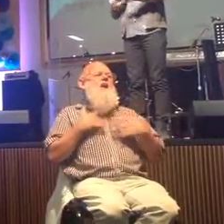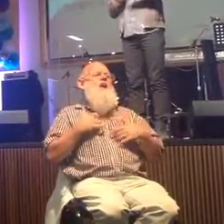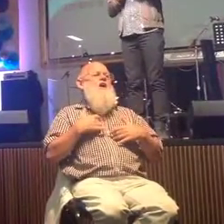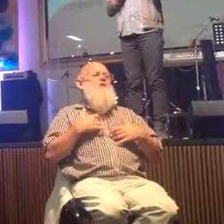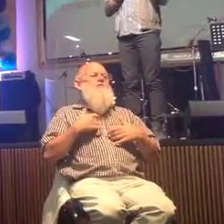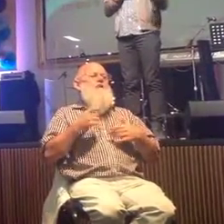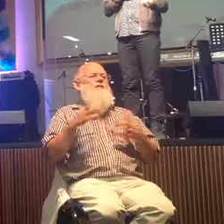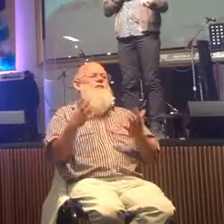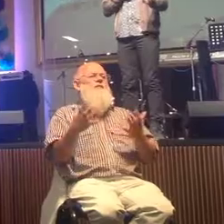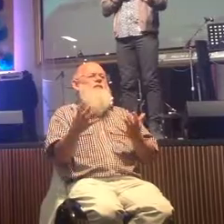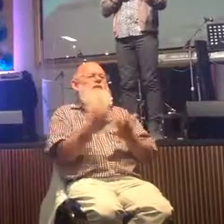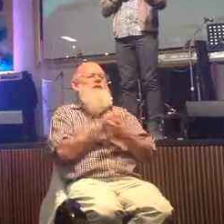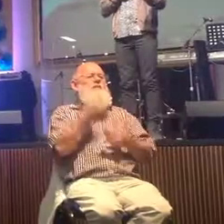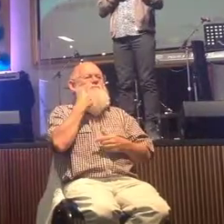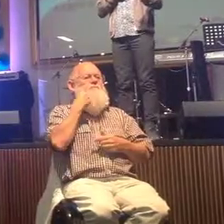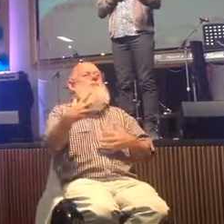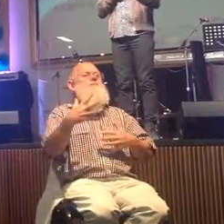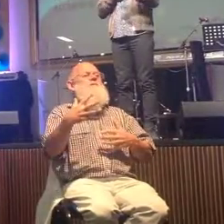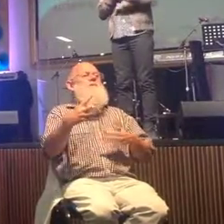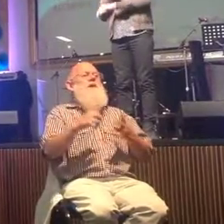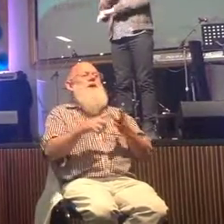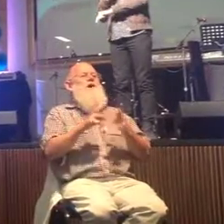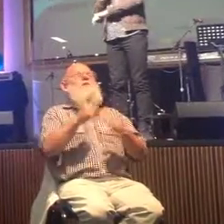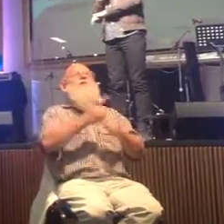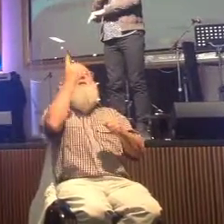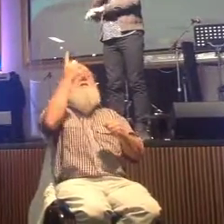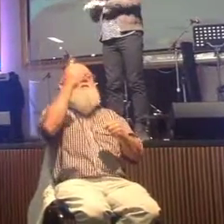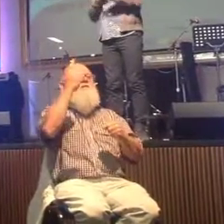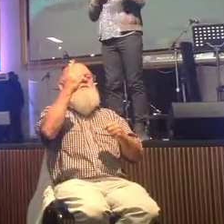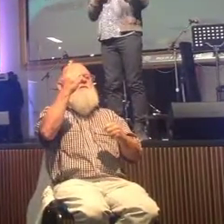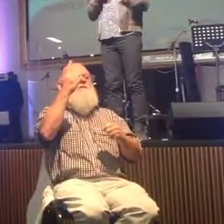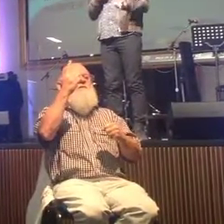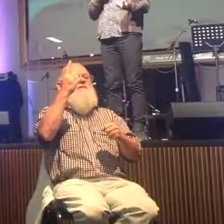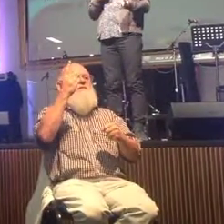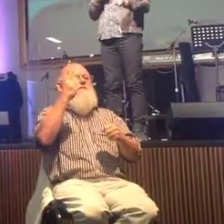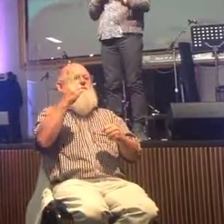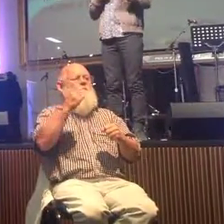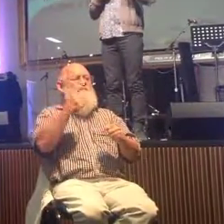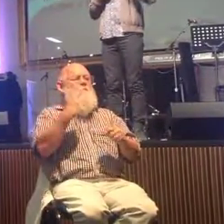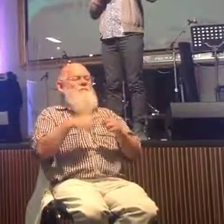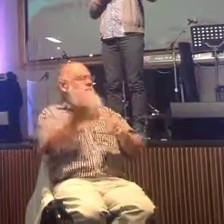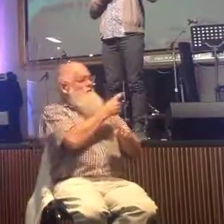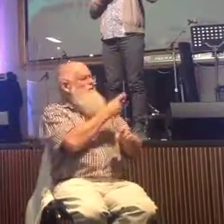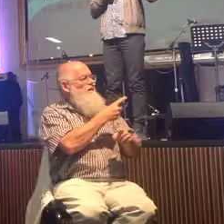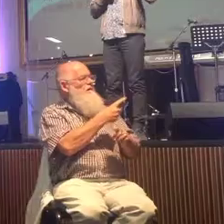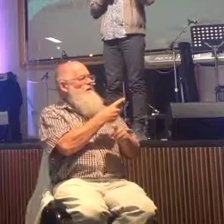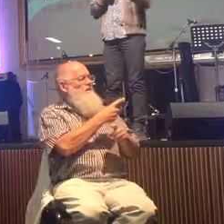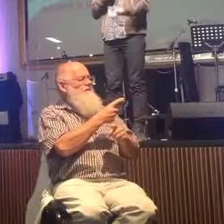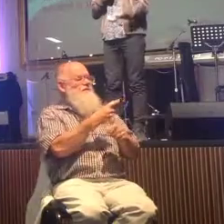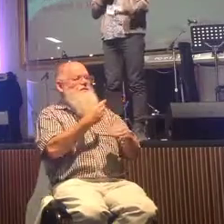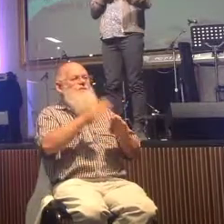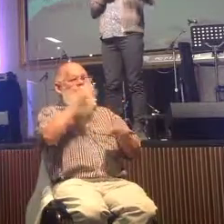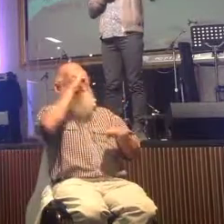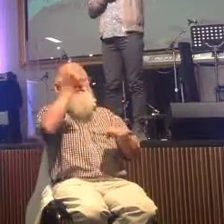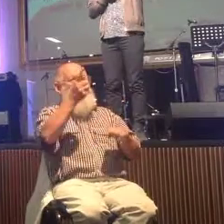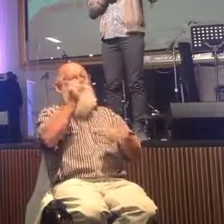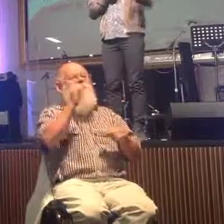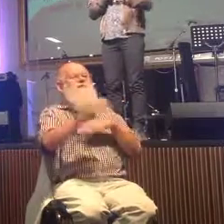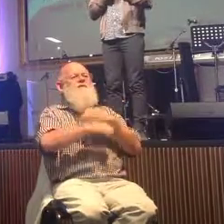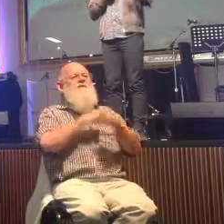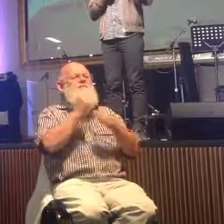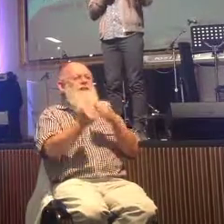glimpse of the divine. They got a glimpse of Jesus and a new understanding of his power